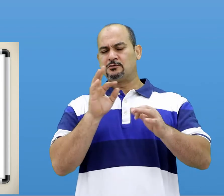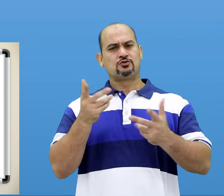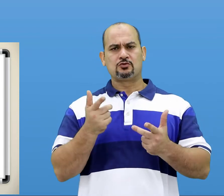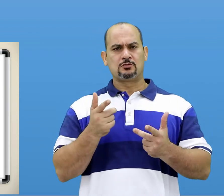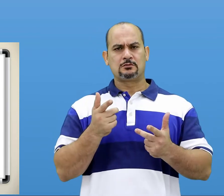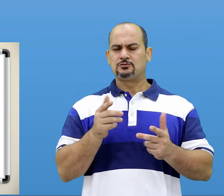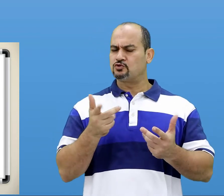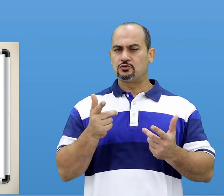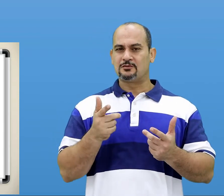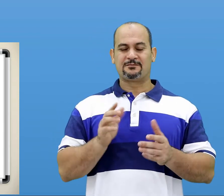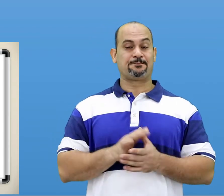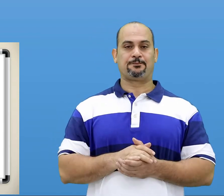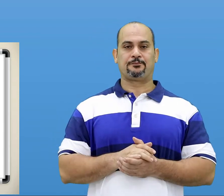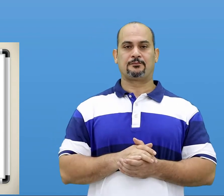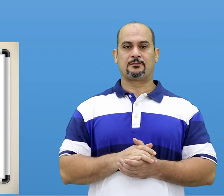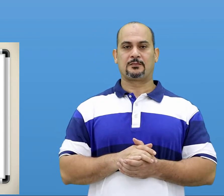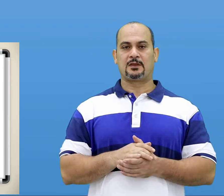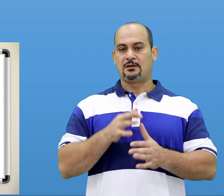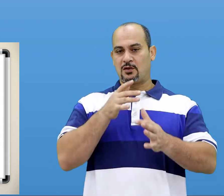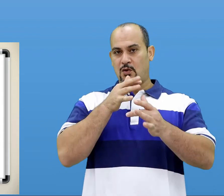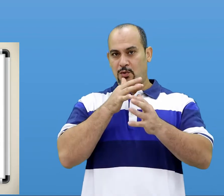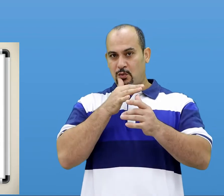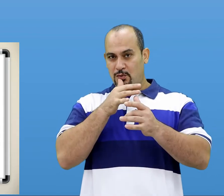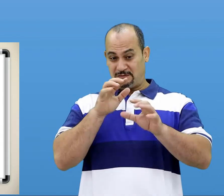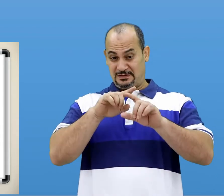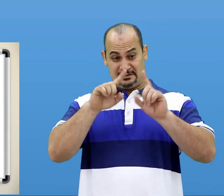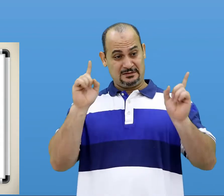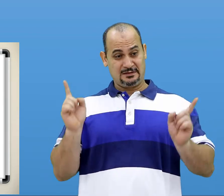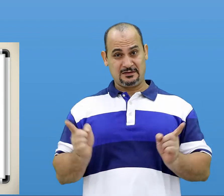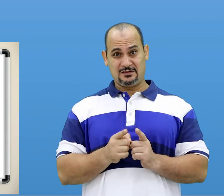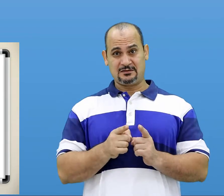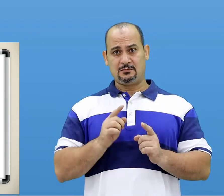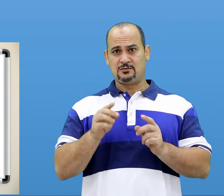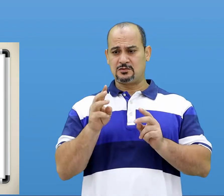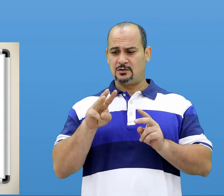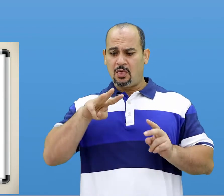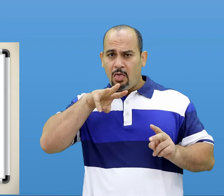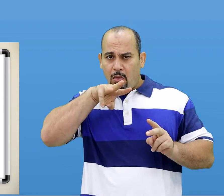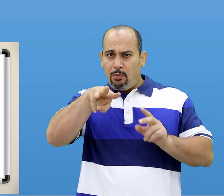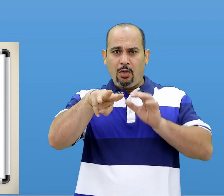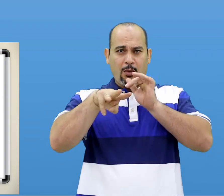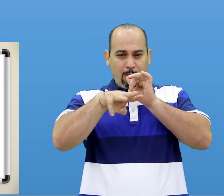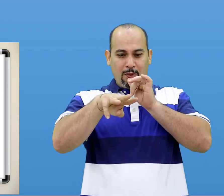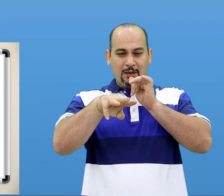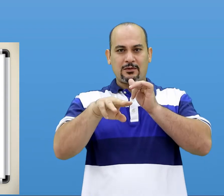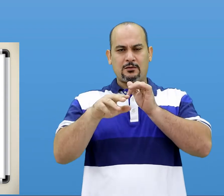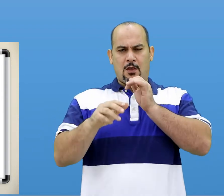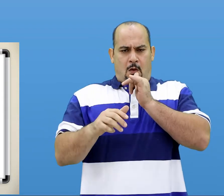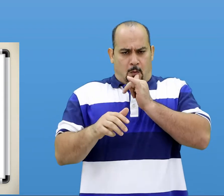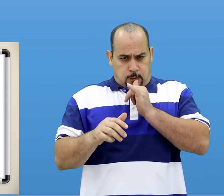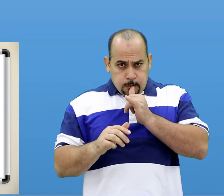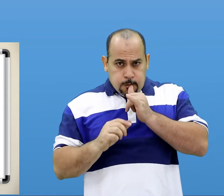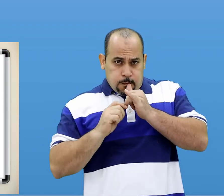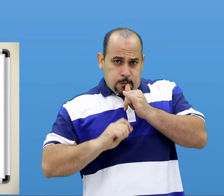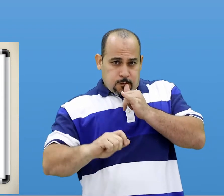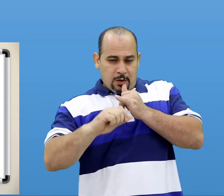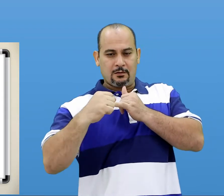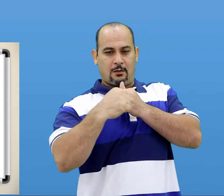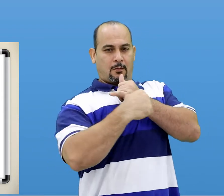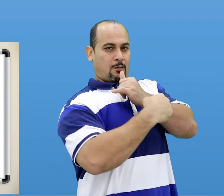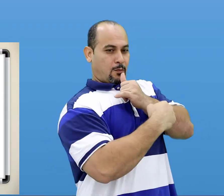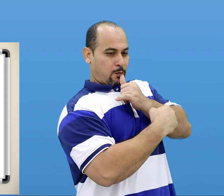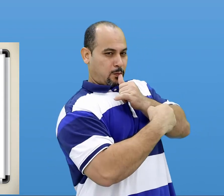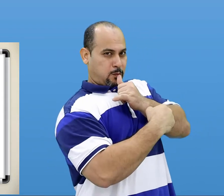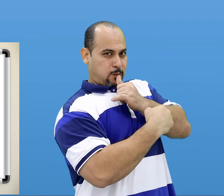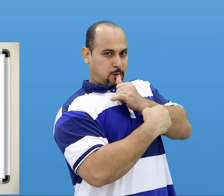The definition of this word is a musical instrument with reed pipes that are sounded by the pressure of wind